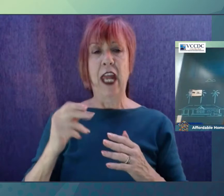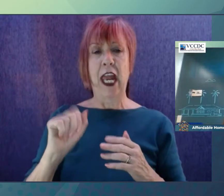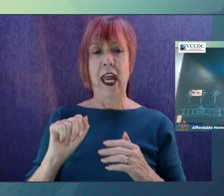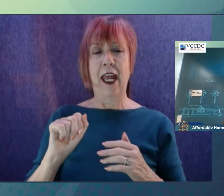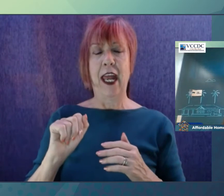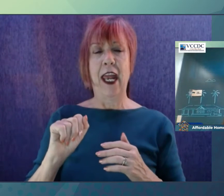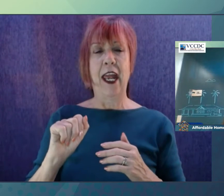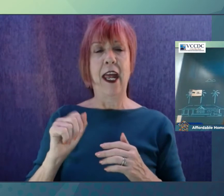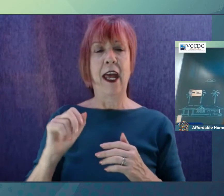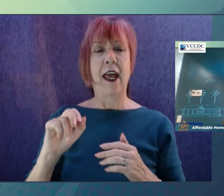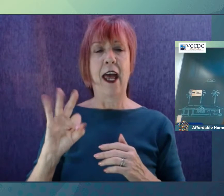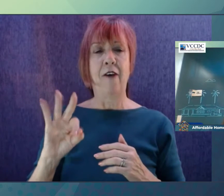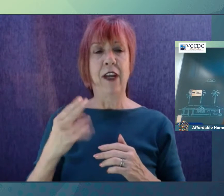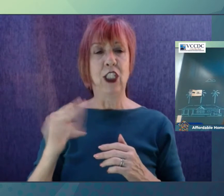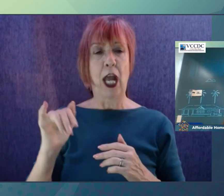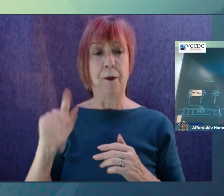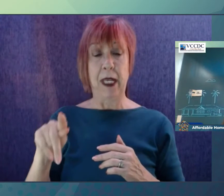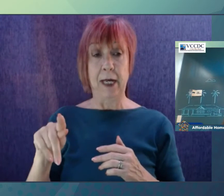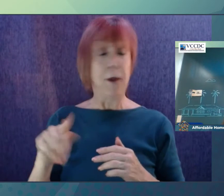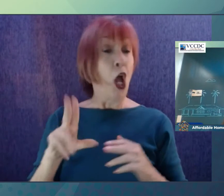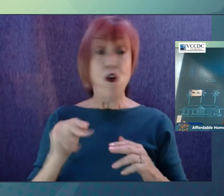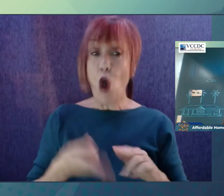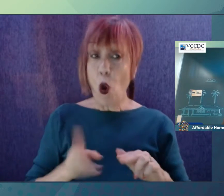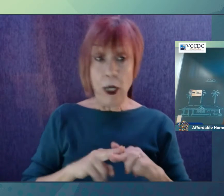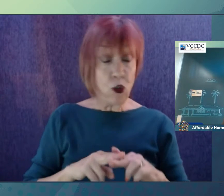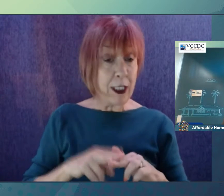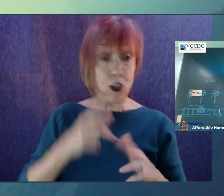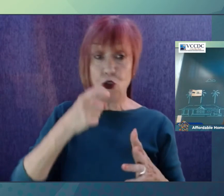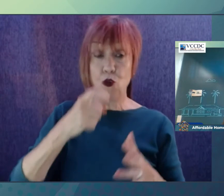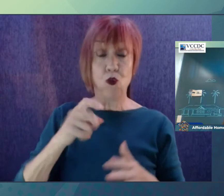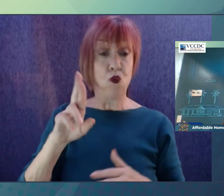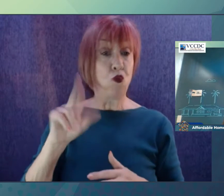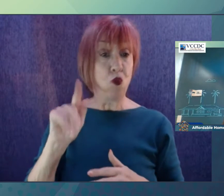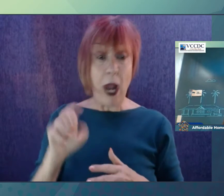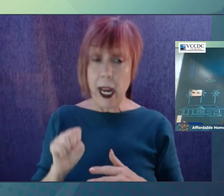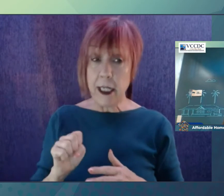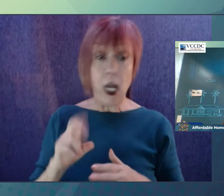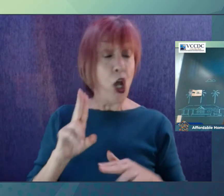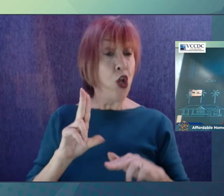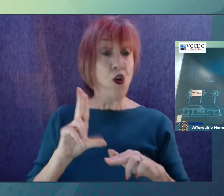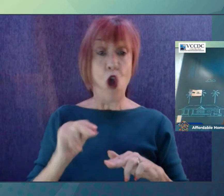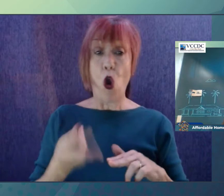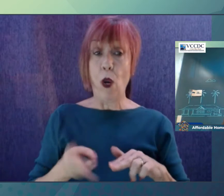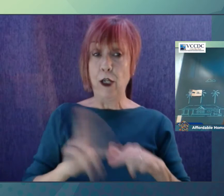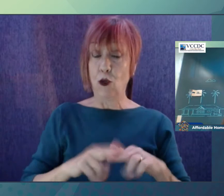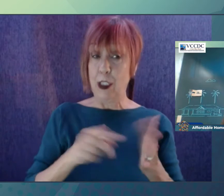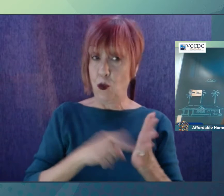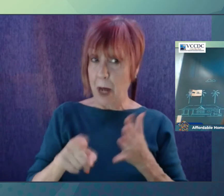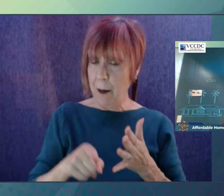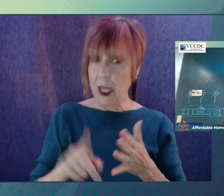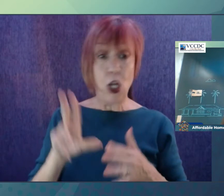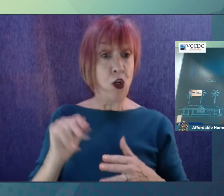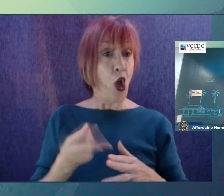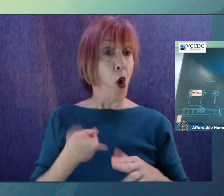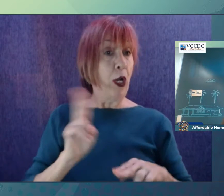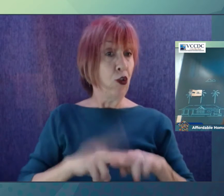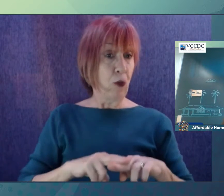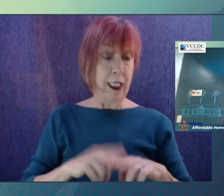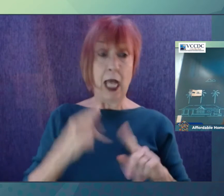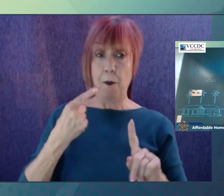no increase to rate, no increase to payments, and no increase to any points. Next slide.